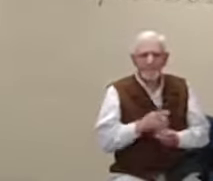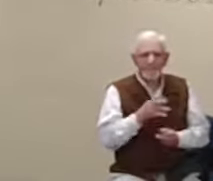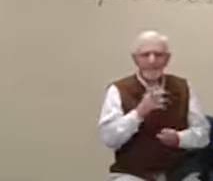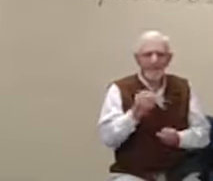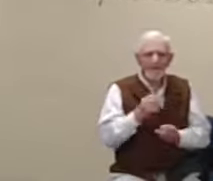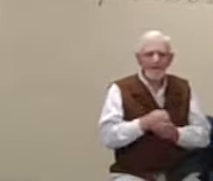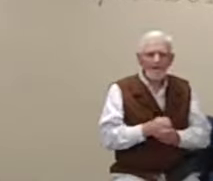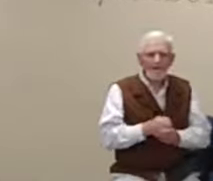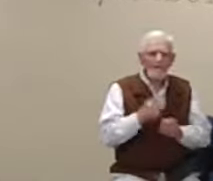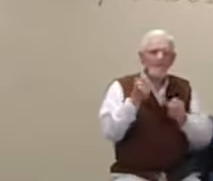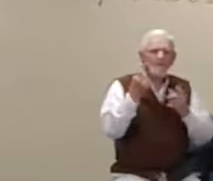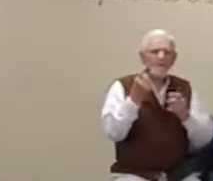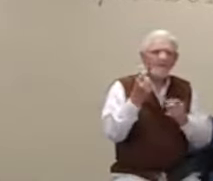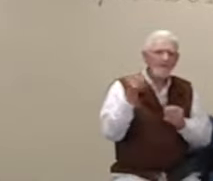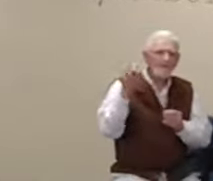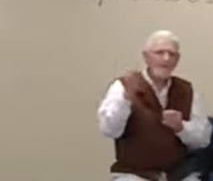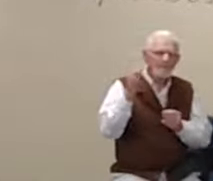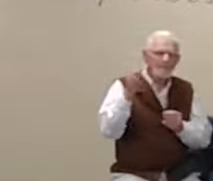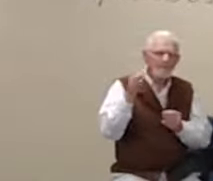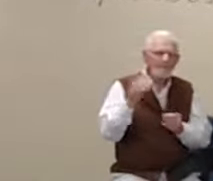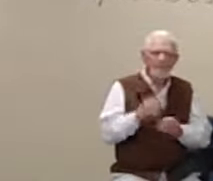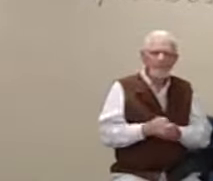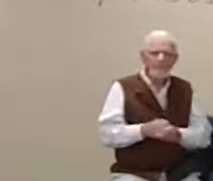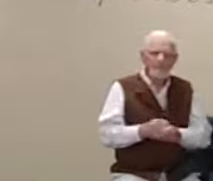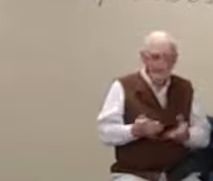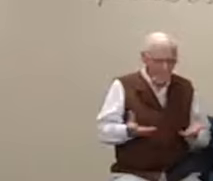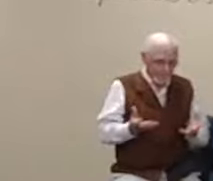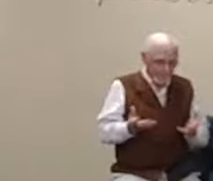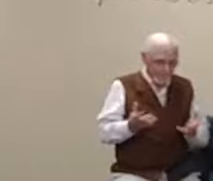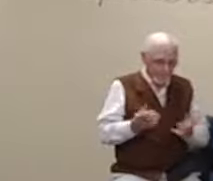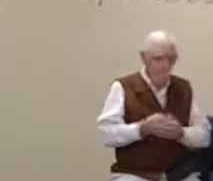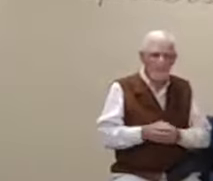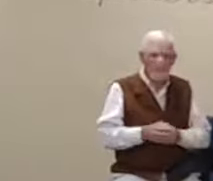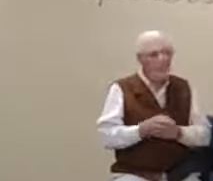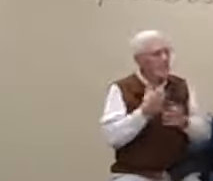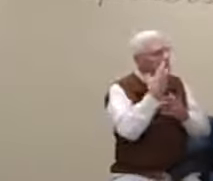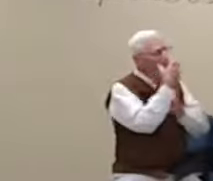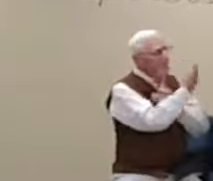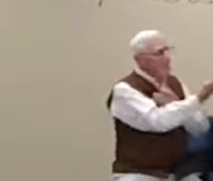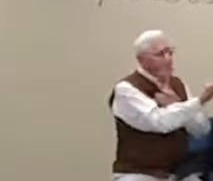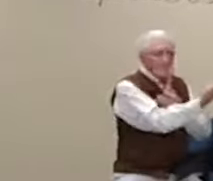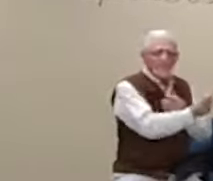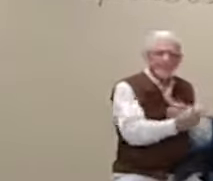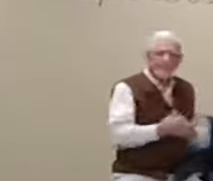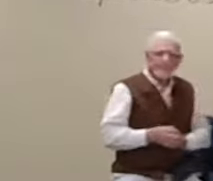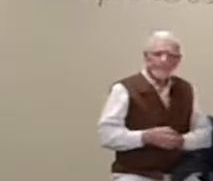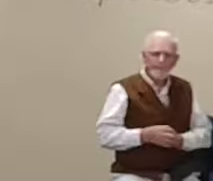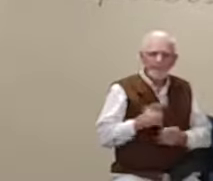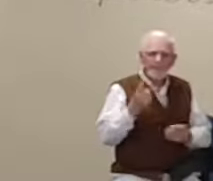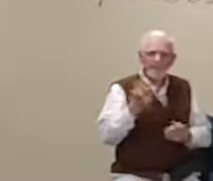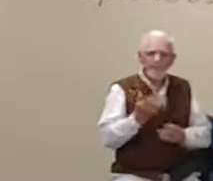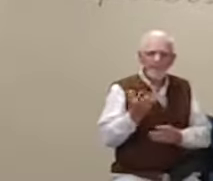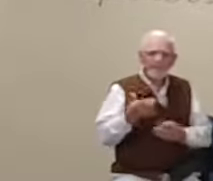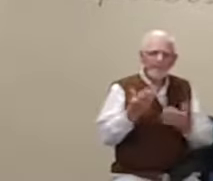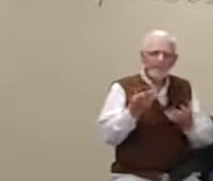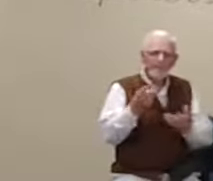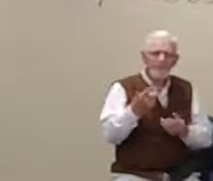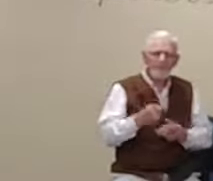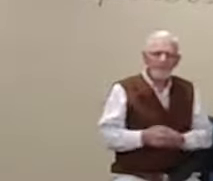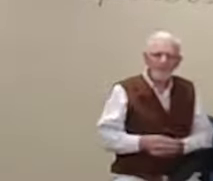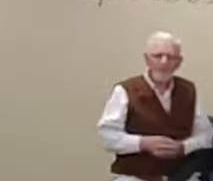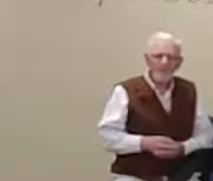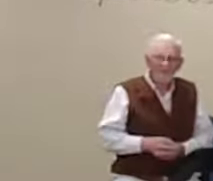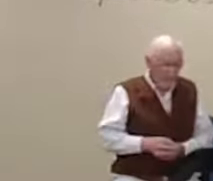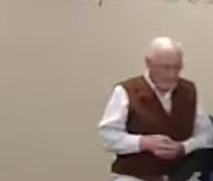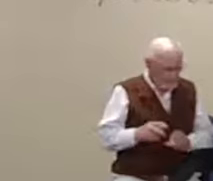the gospel ministry, missions, whether it's here or whether it's abroad. And the first thing I'd like to give you is found in